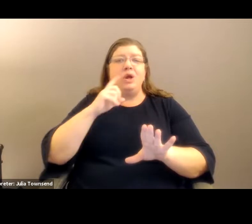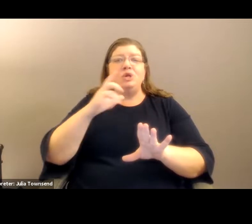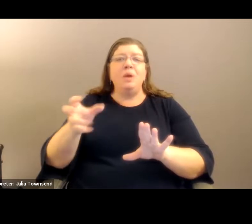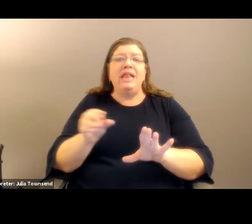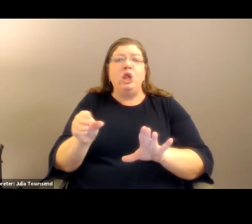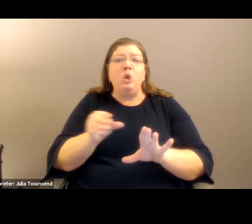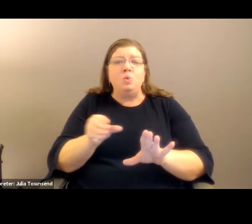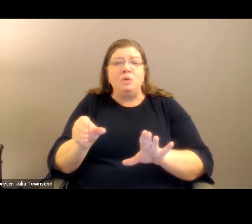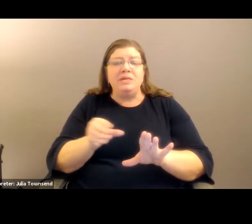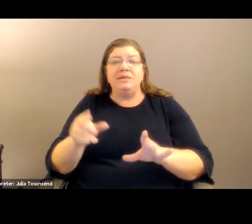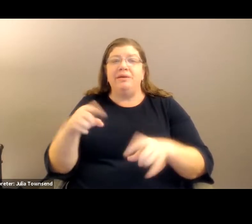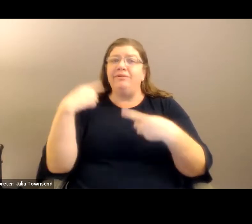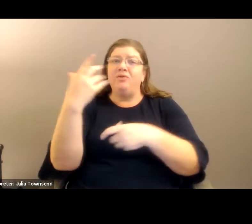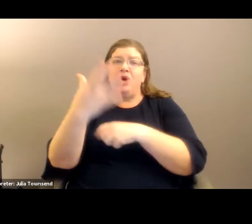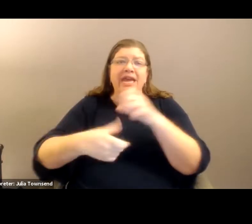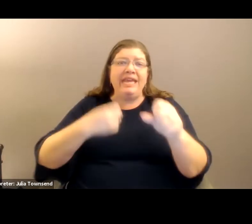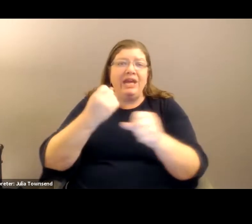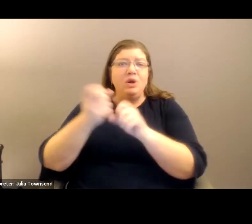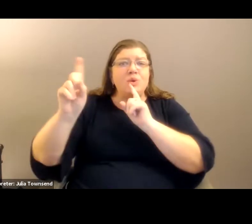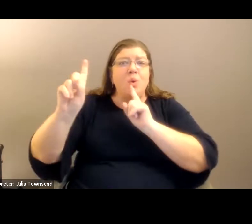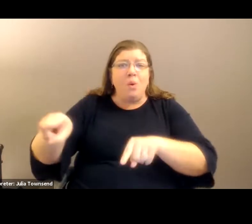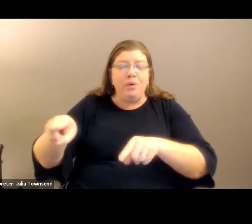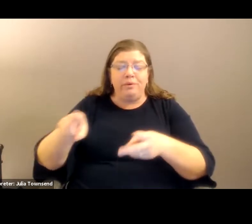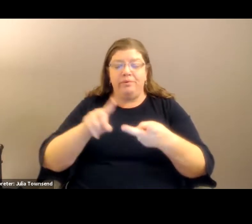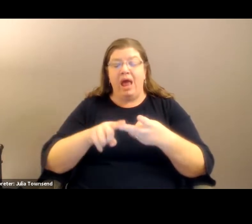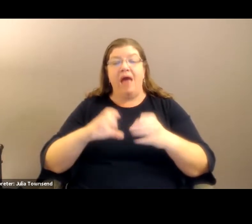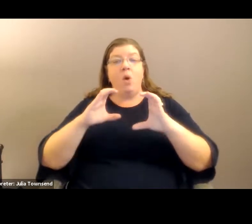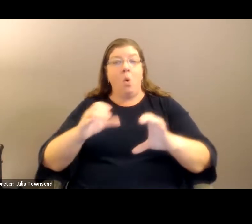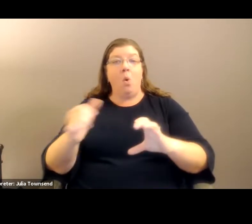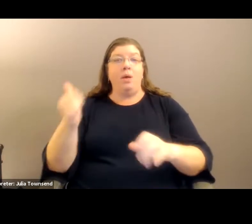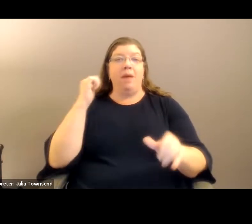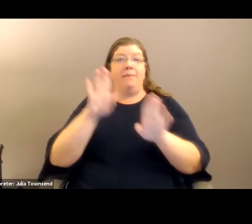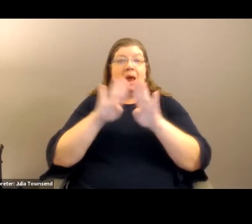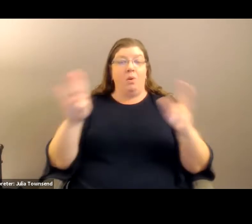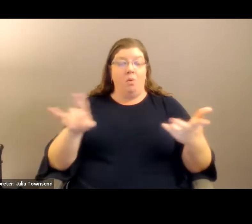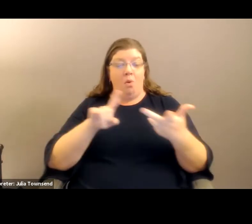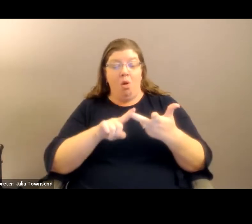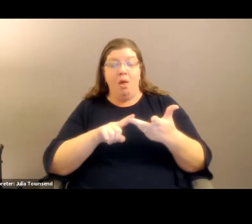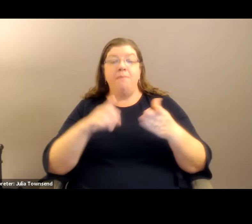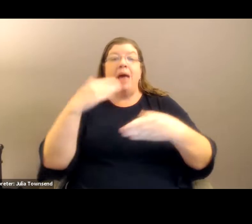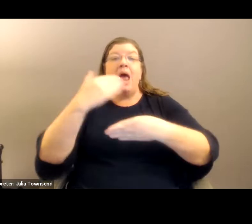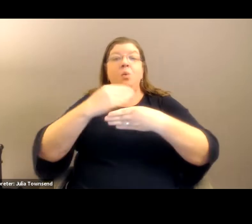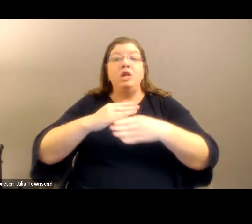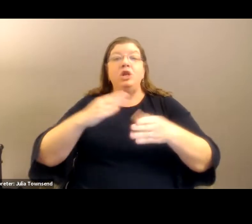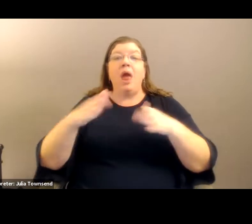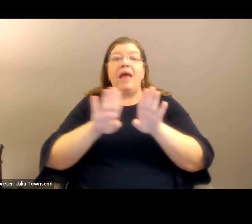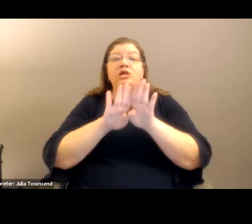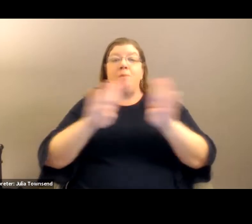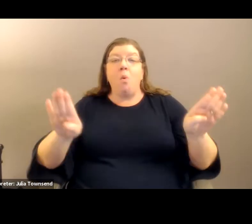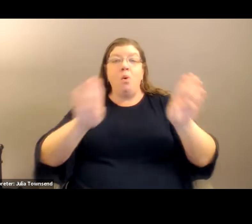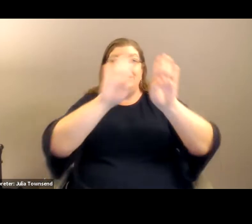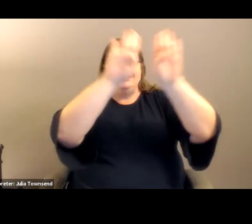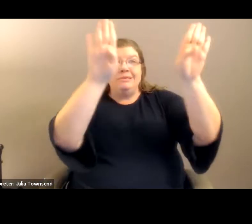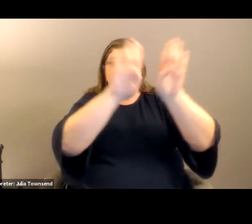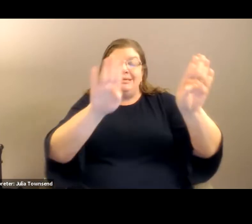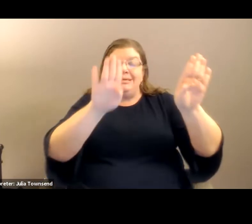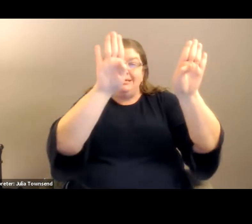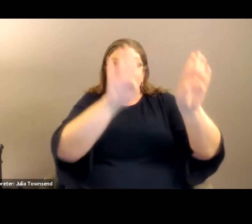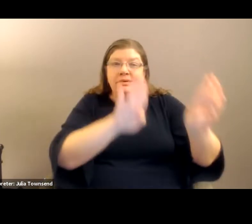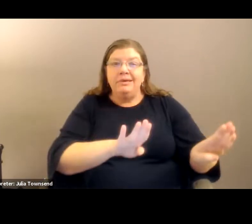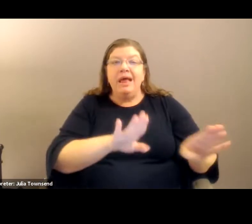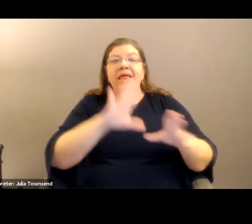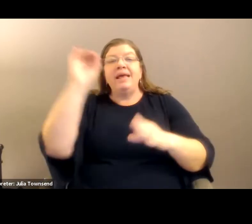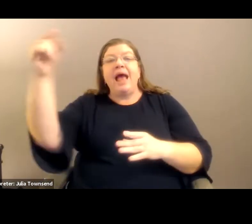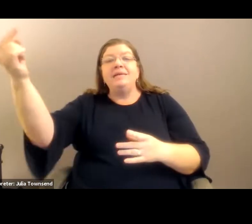ago. I've got a hole in the back wall. I've got a window that's boarded up, and these guys will come out and